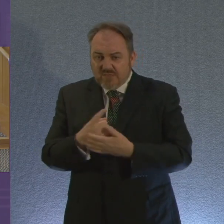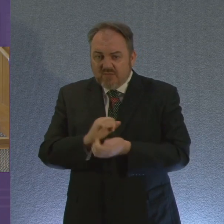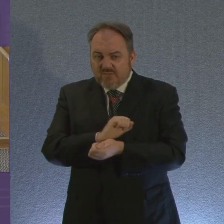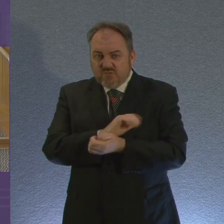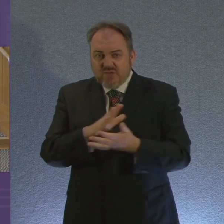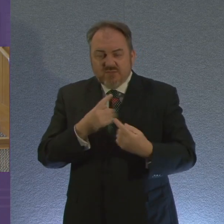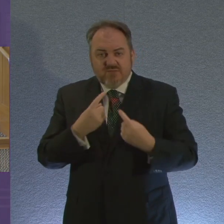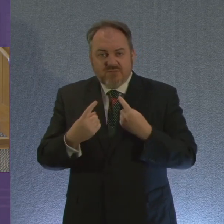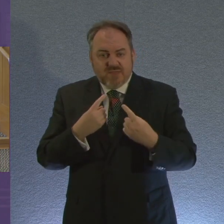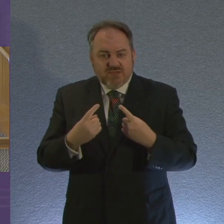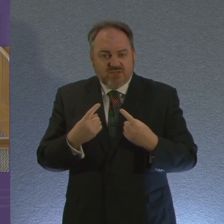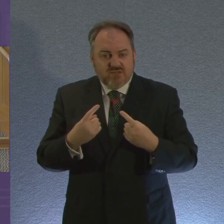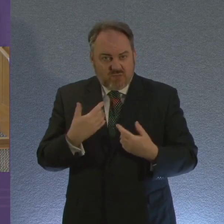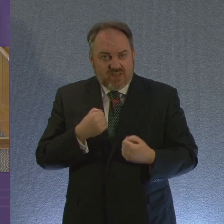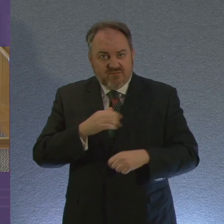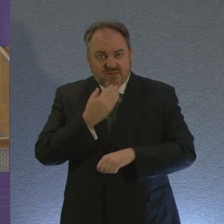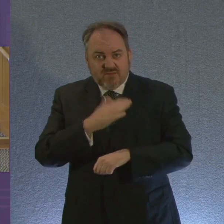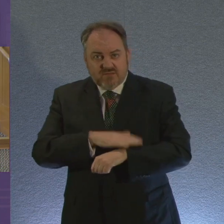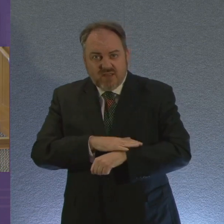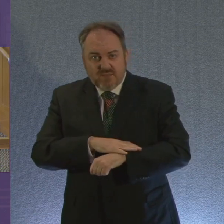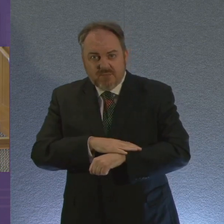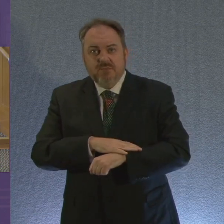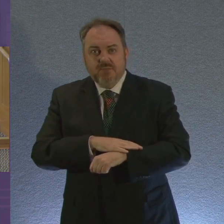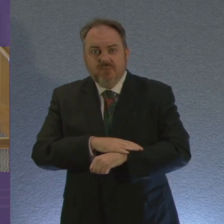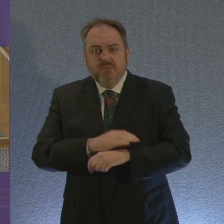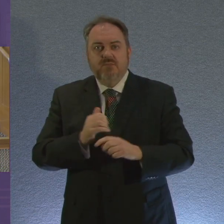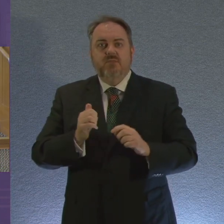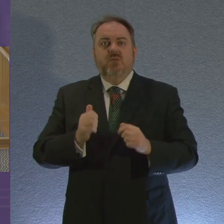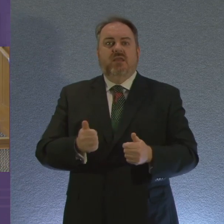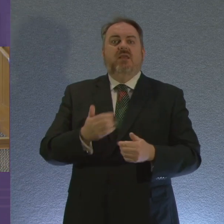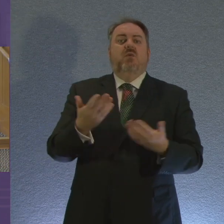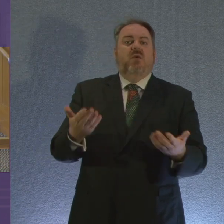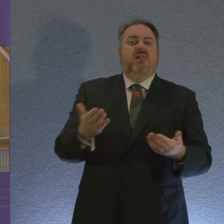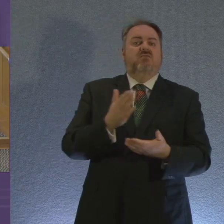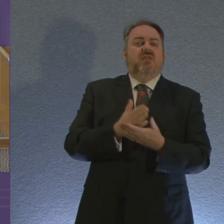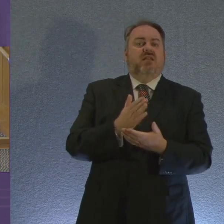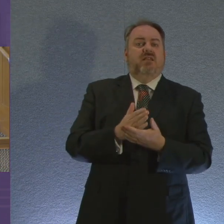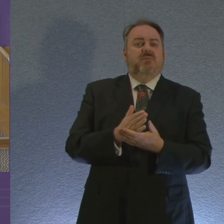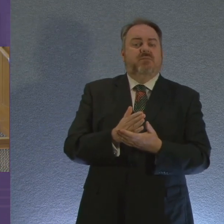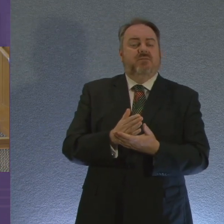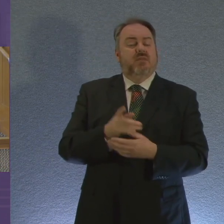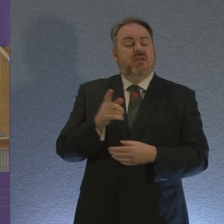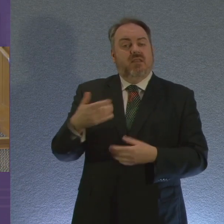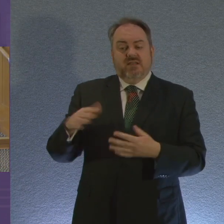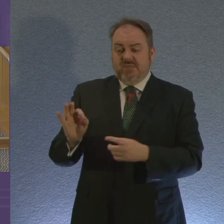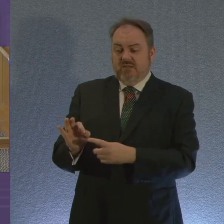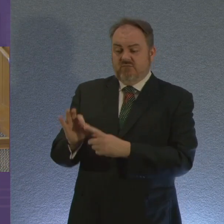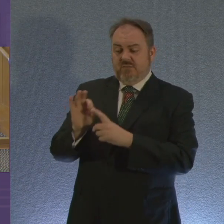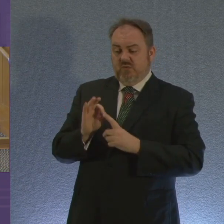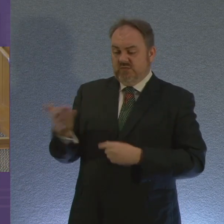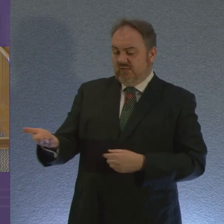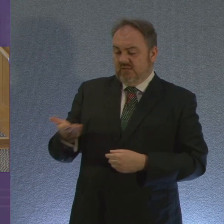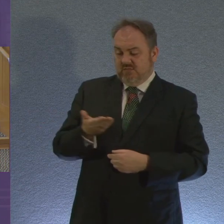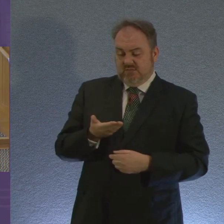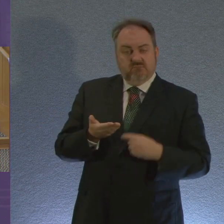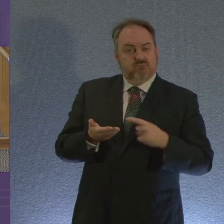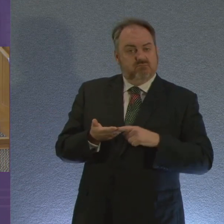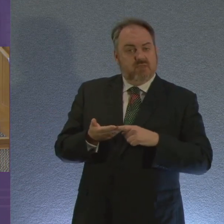closing minute or so. The proposals that Jenny Ruth set out in her opening remarks are